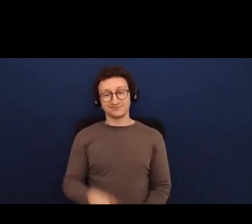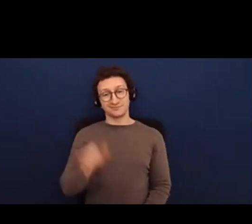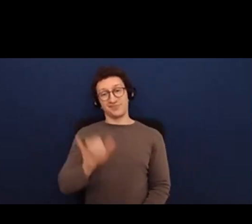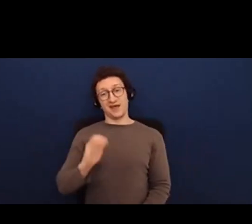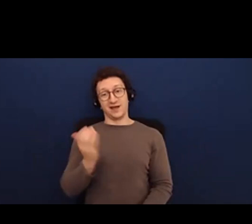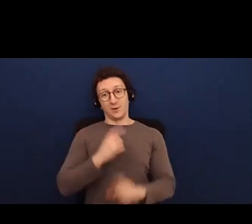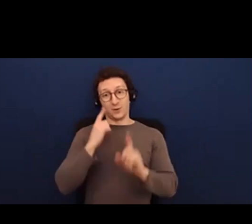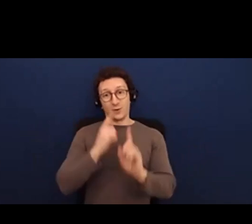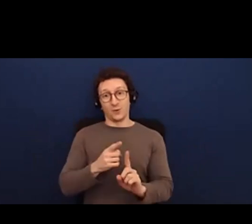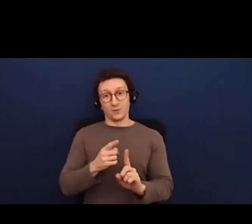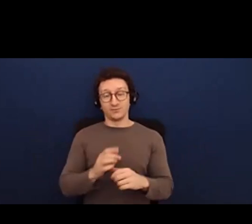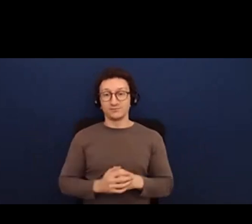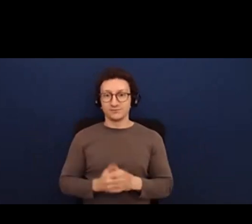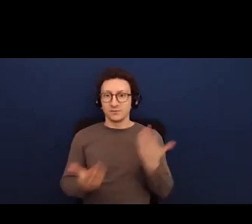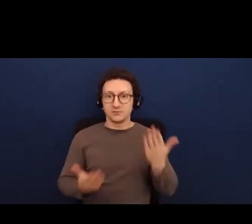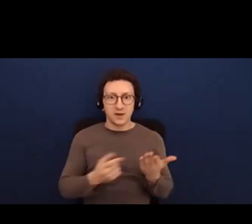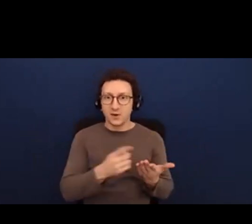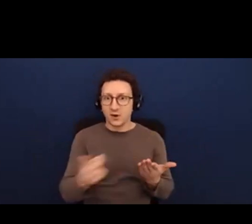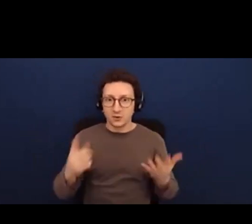startle you, I hope,